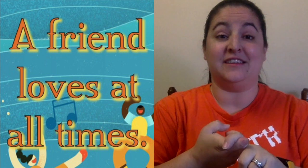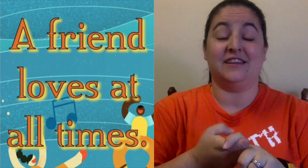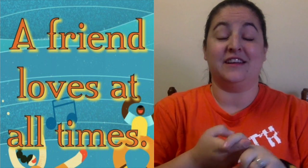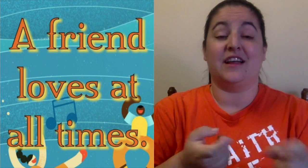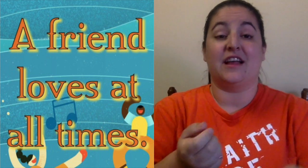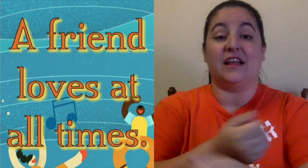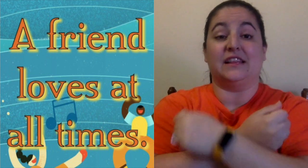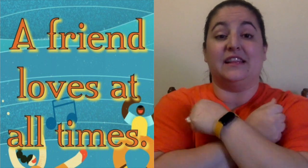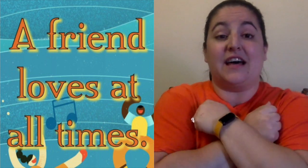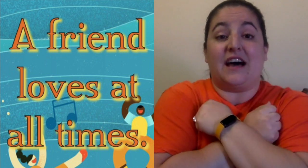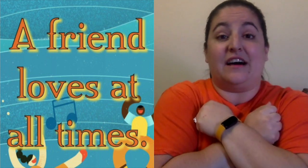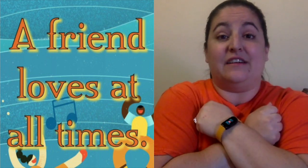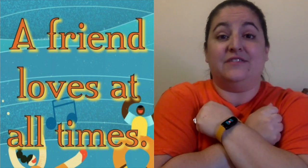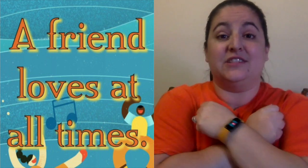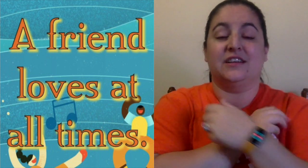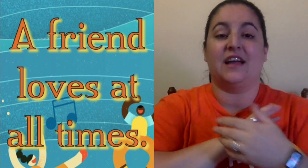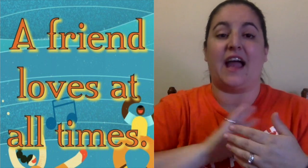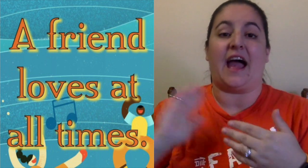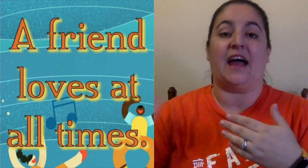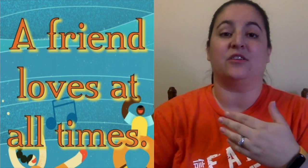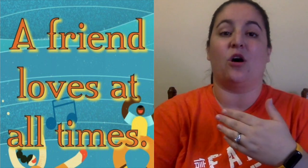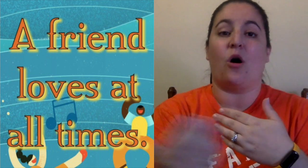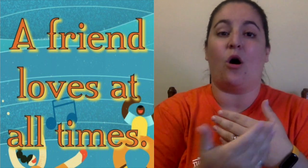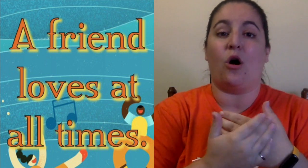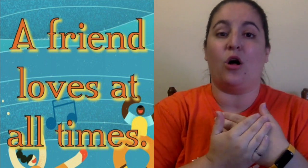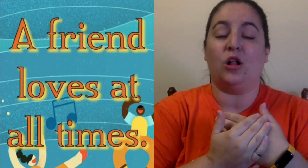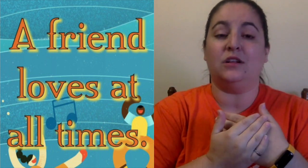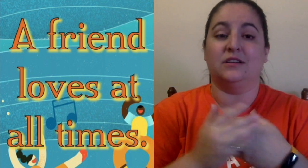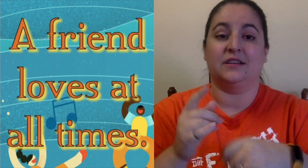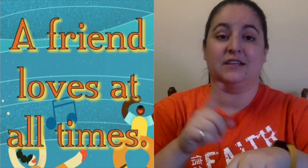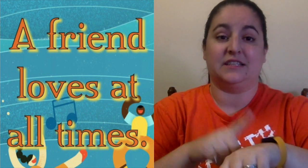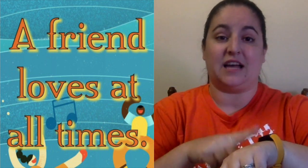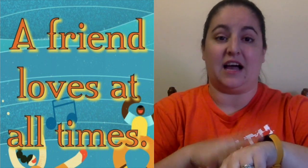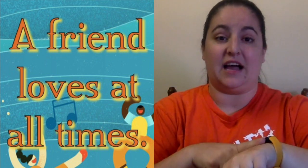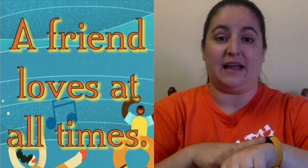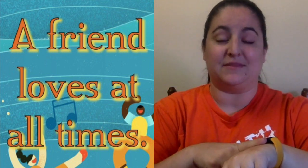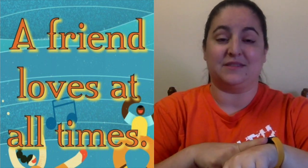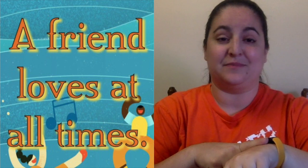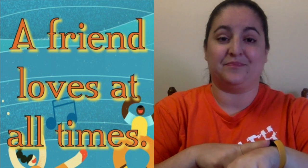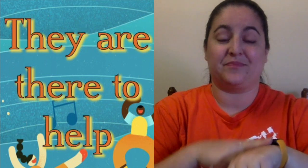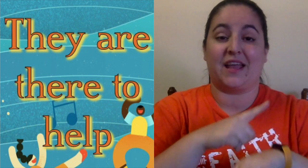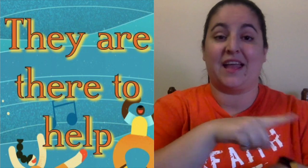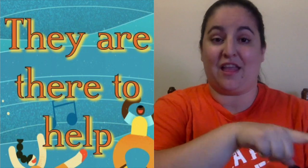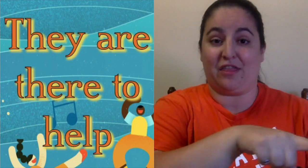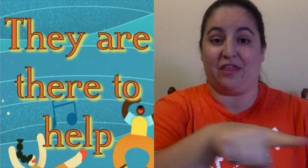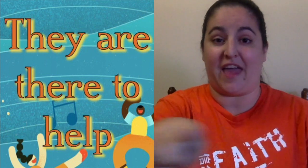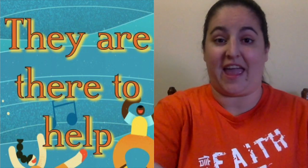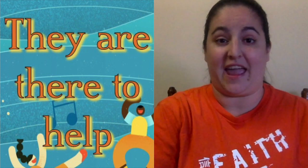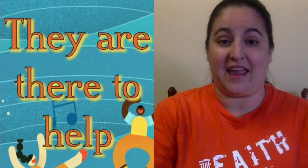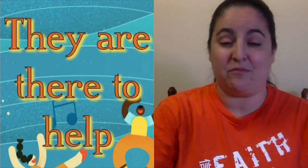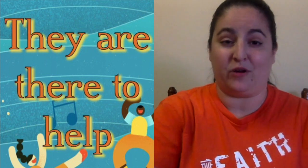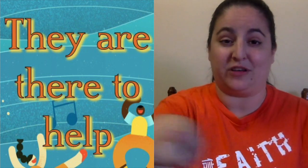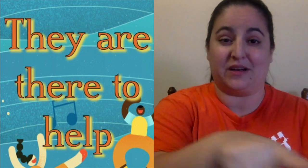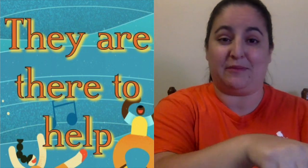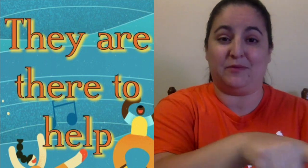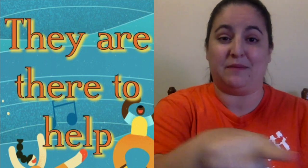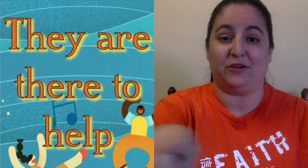you're going to hold your left hand up and then sweep your right hand around. All times. Tap your